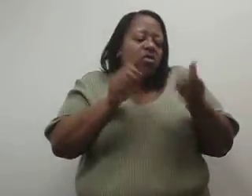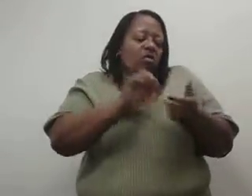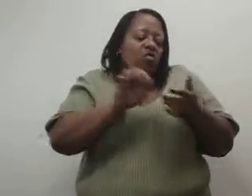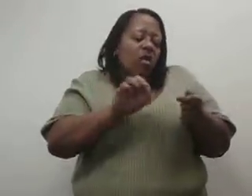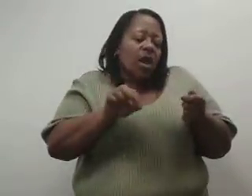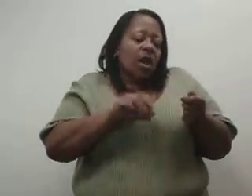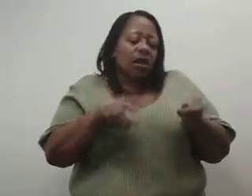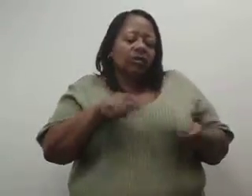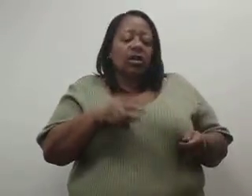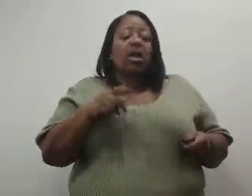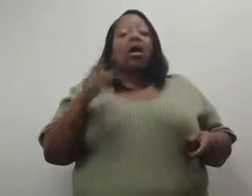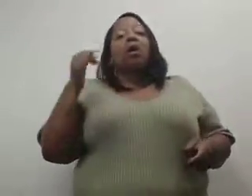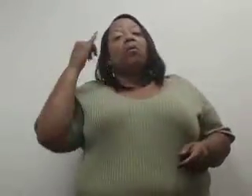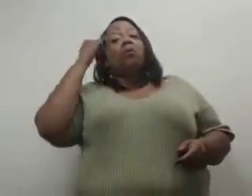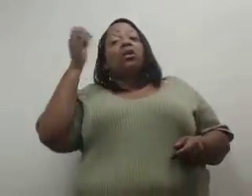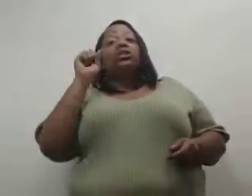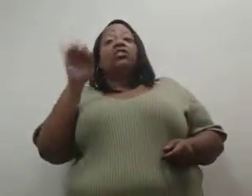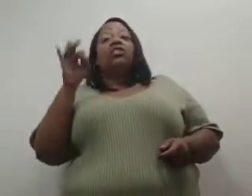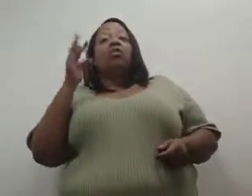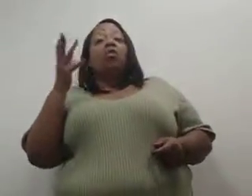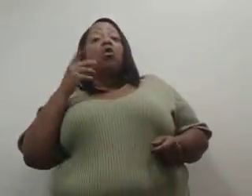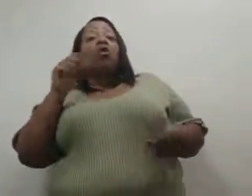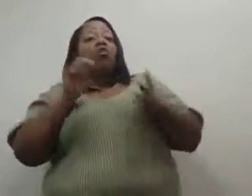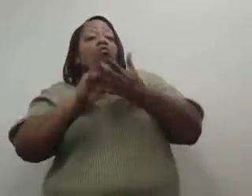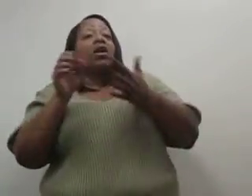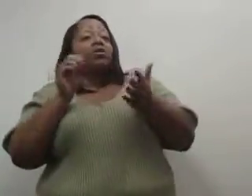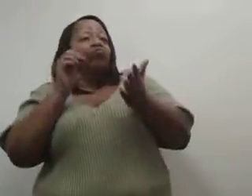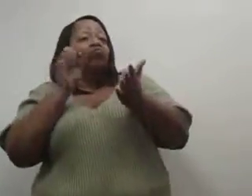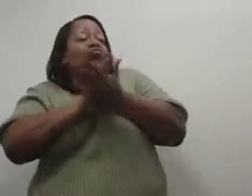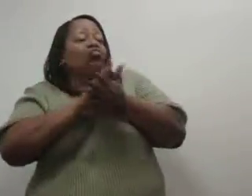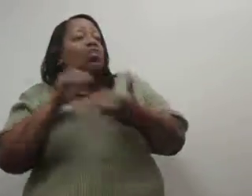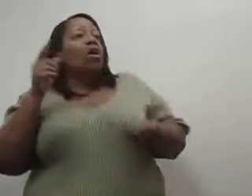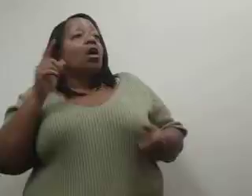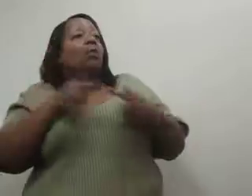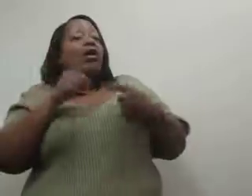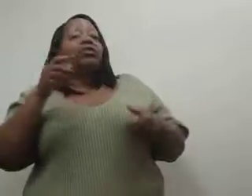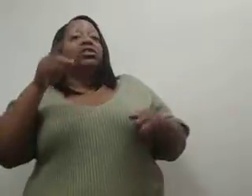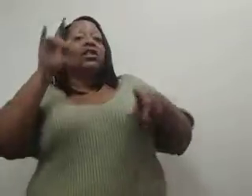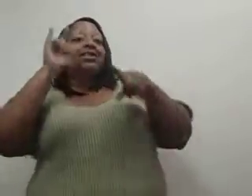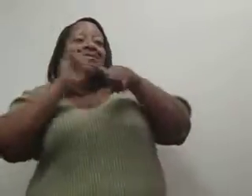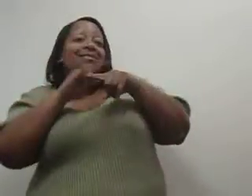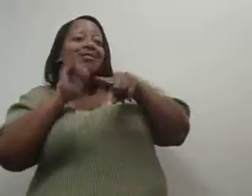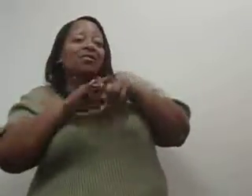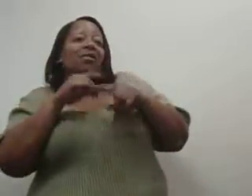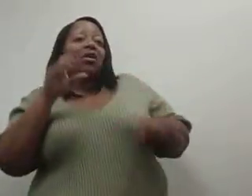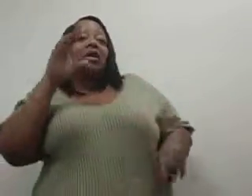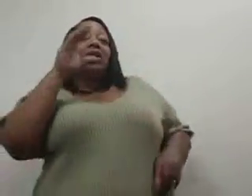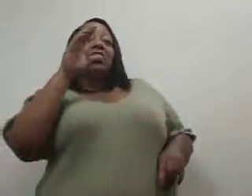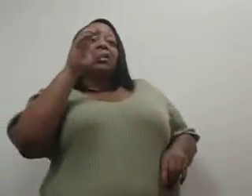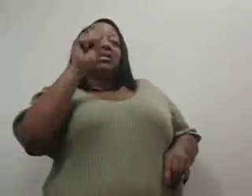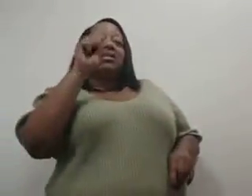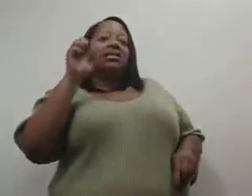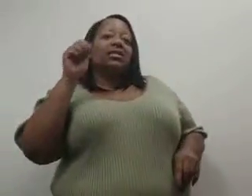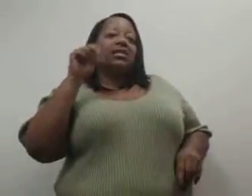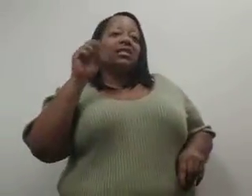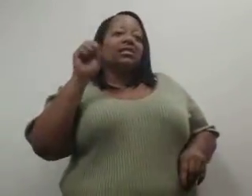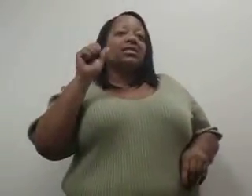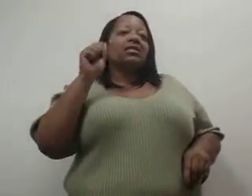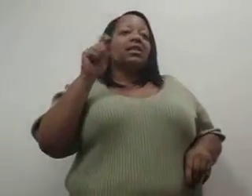smoking cessation programs, and you find out that, wow, the patch keeps coming up again and again, well, maybe that should be a heading in your report, and